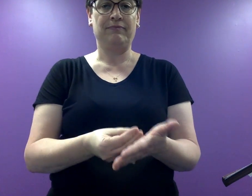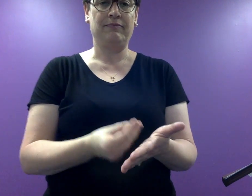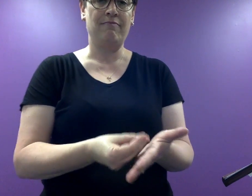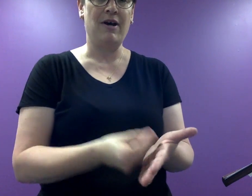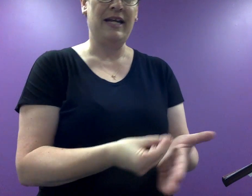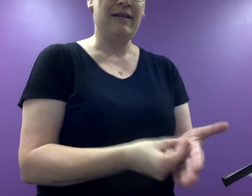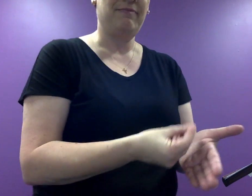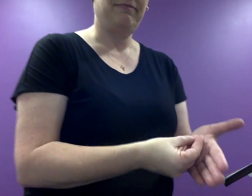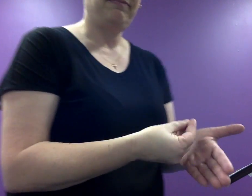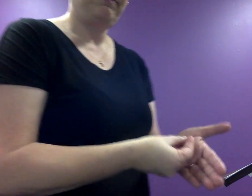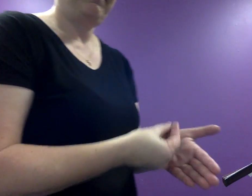Money.